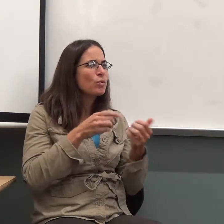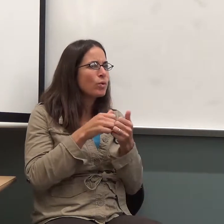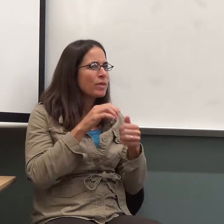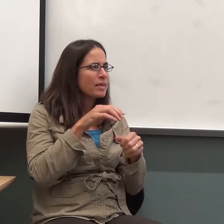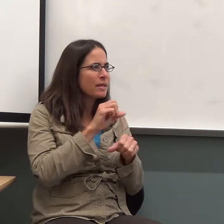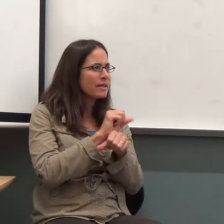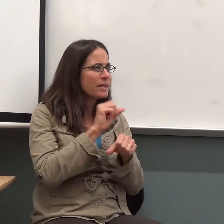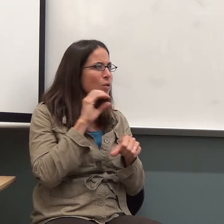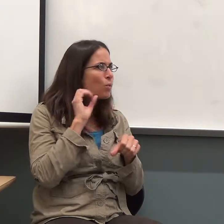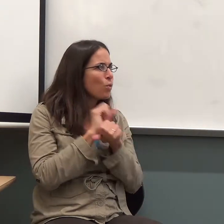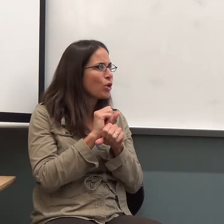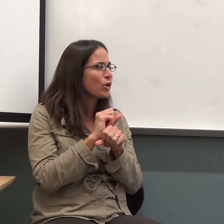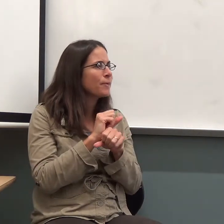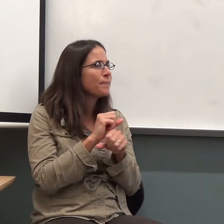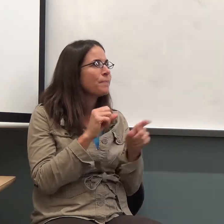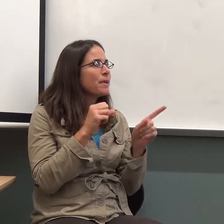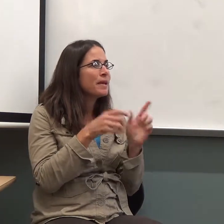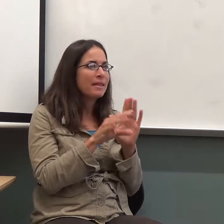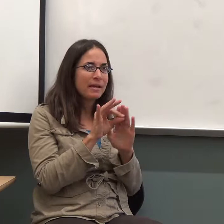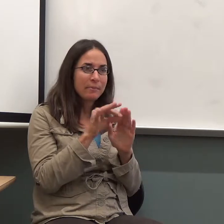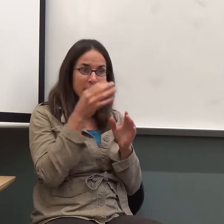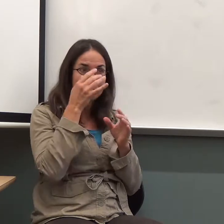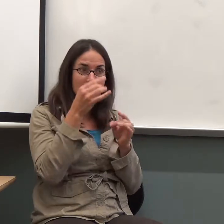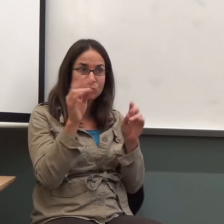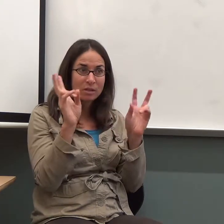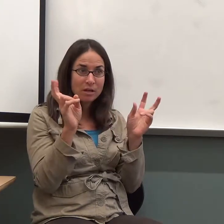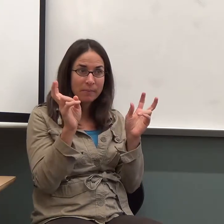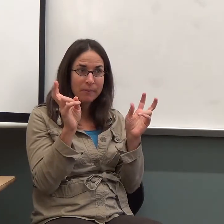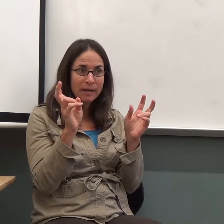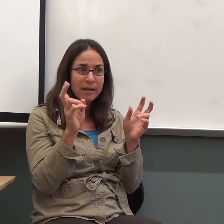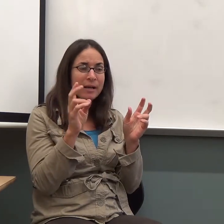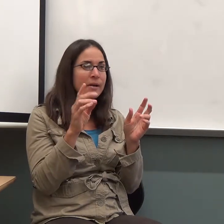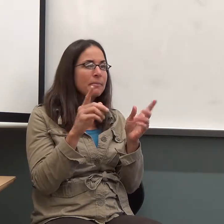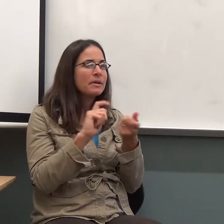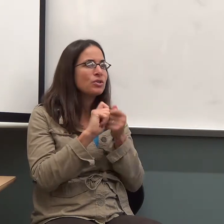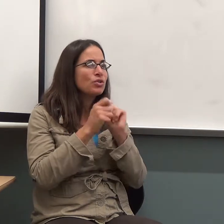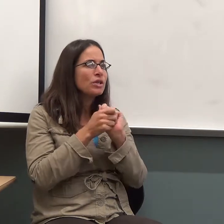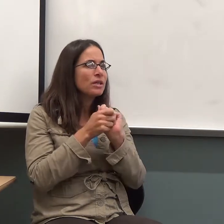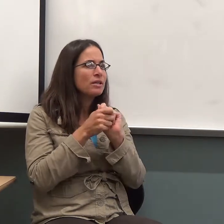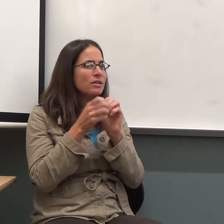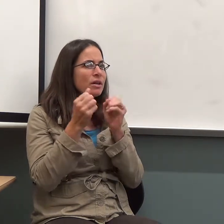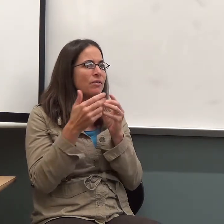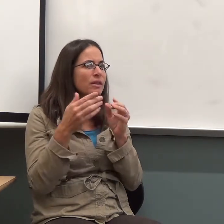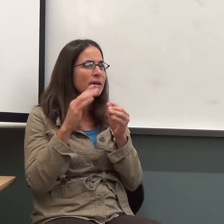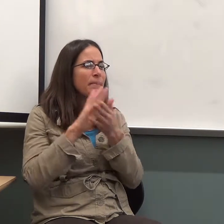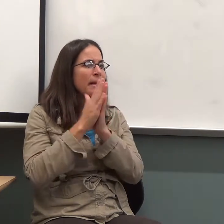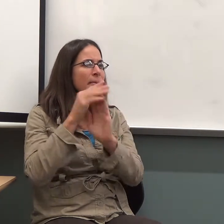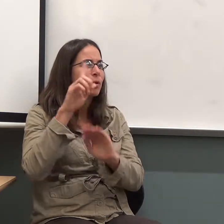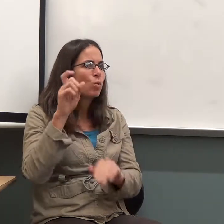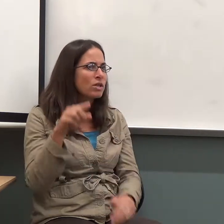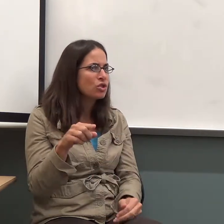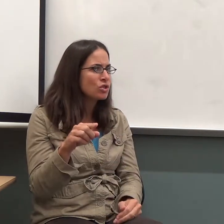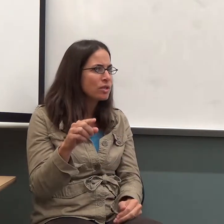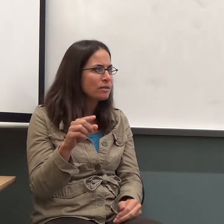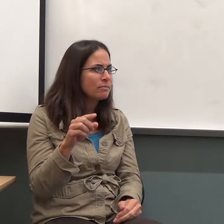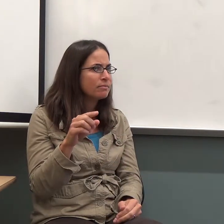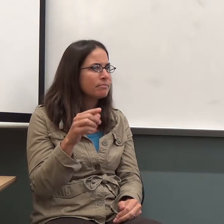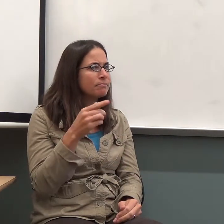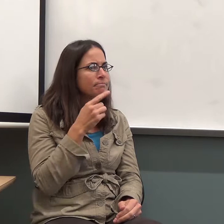they picked an interesting topic, but they turned it into questions. So we're going to help them make